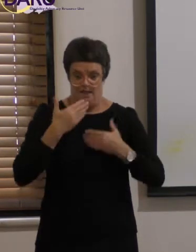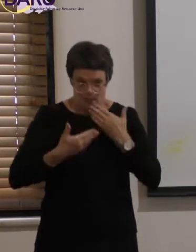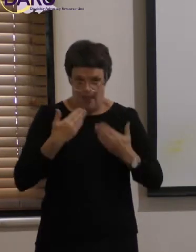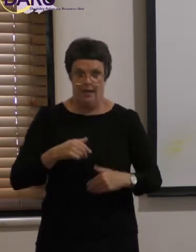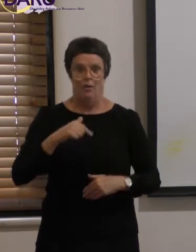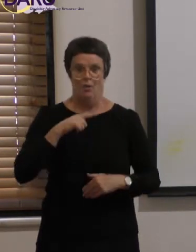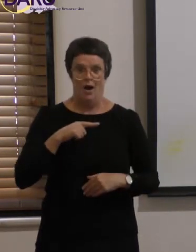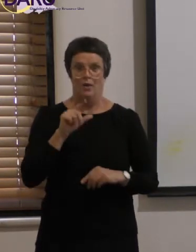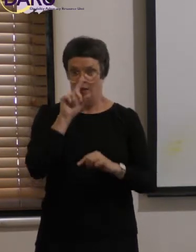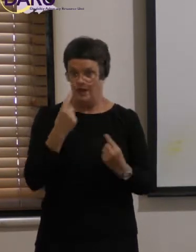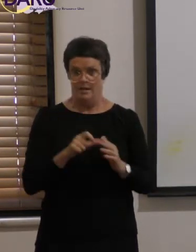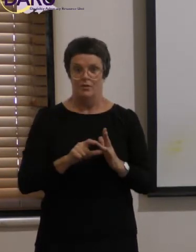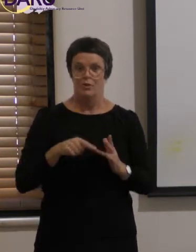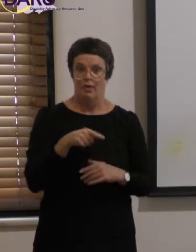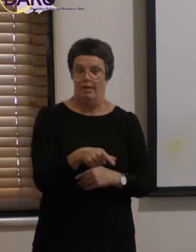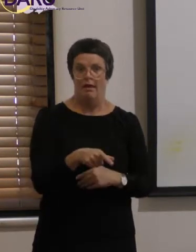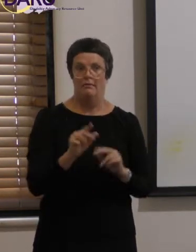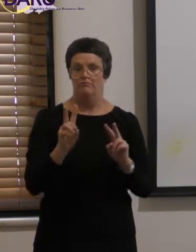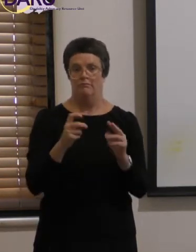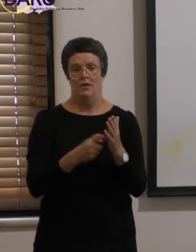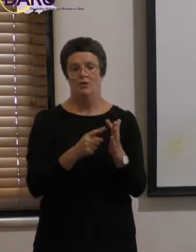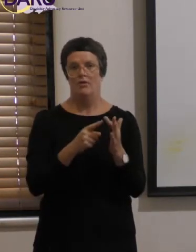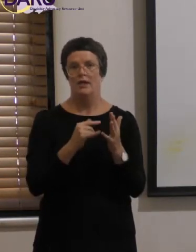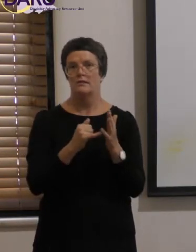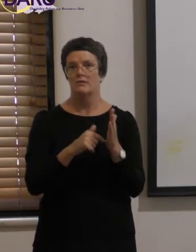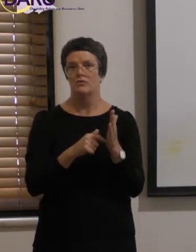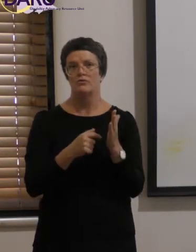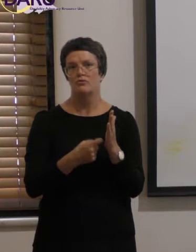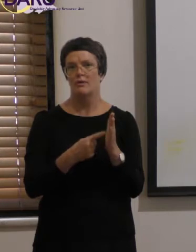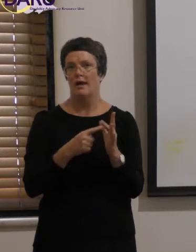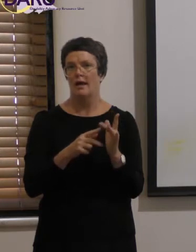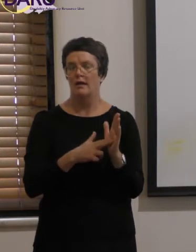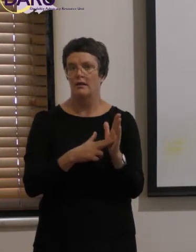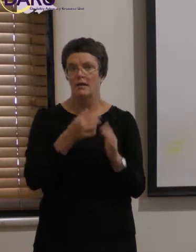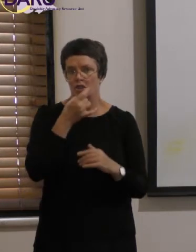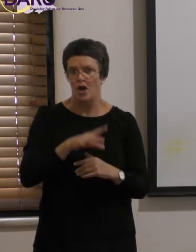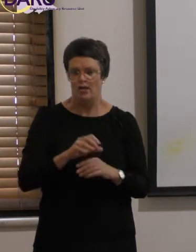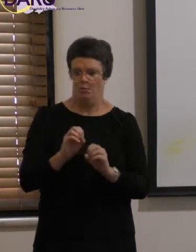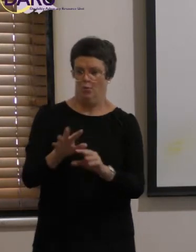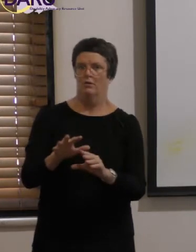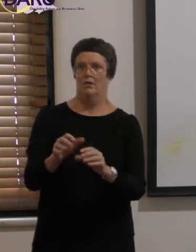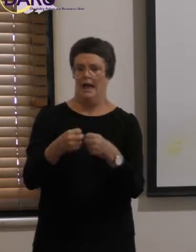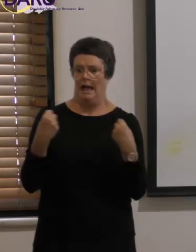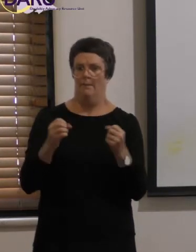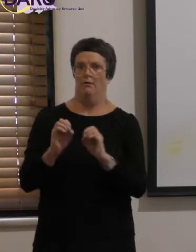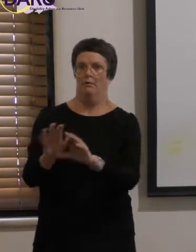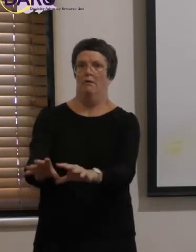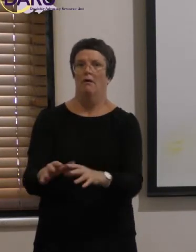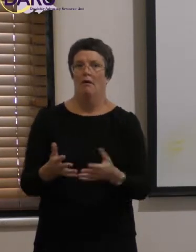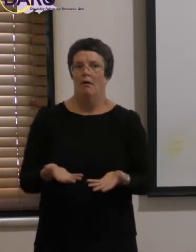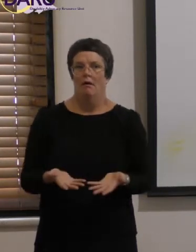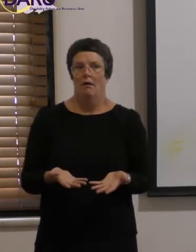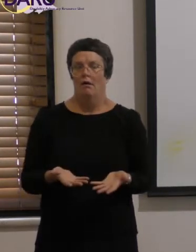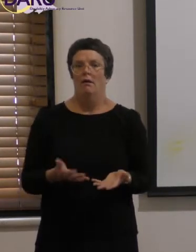to restrain a child, or you know, why kind of justify why a kid with a disability should have a